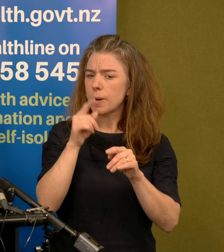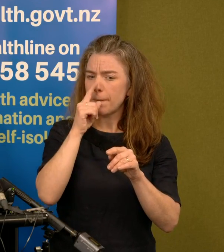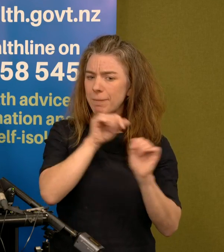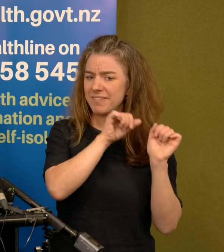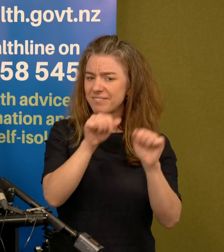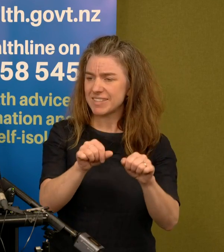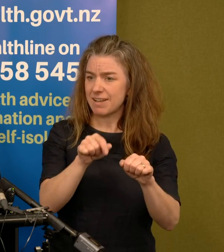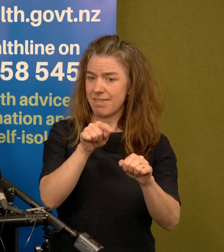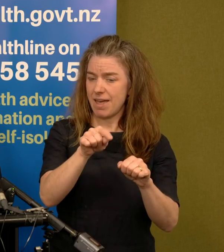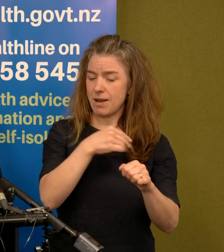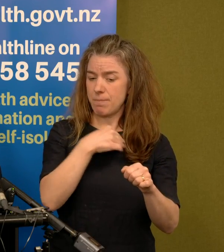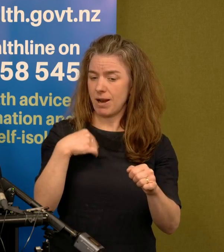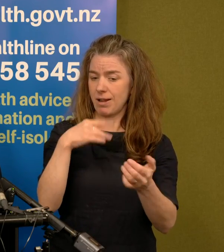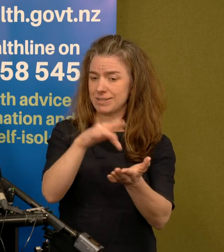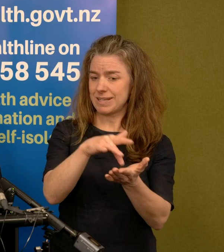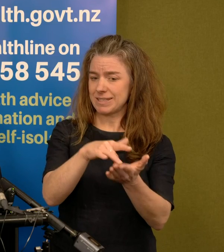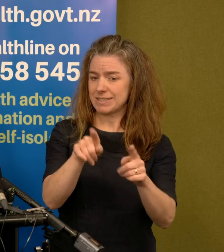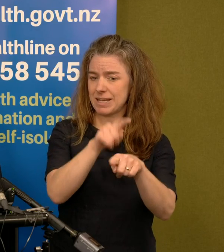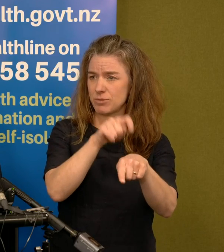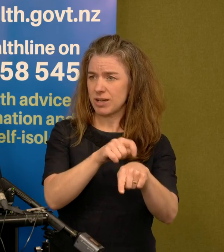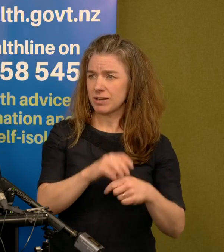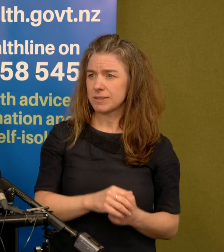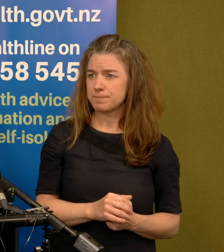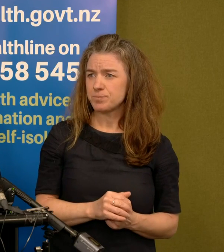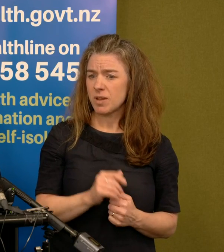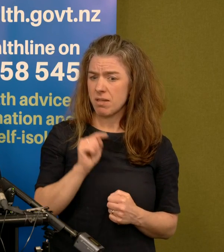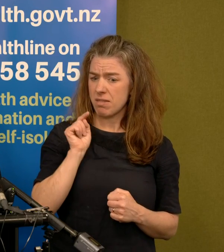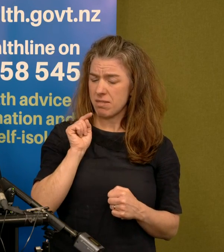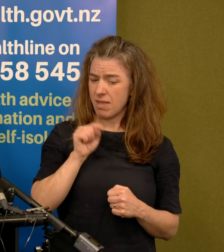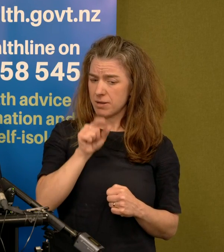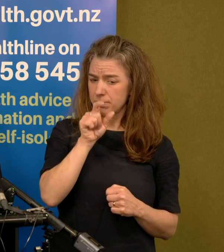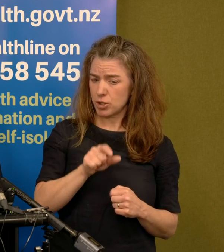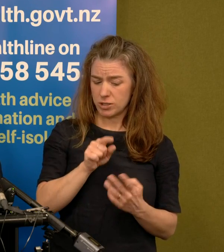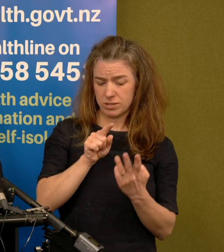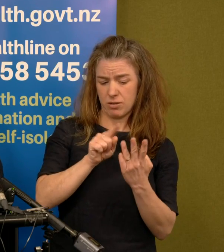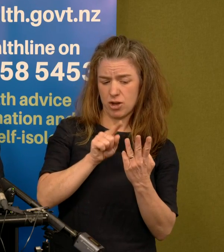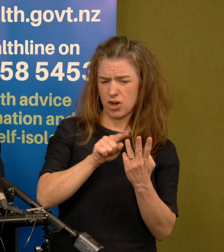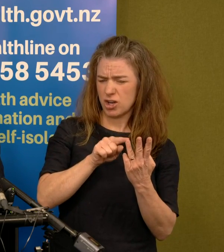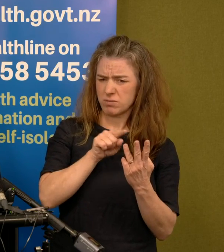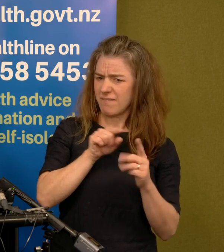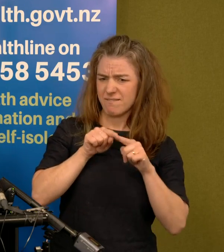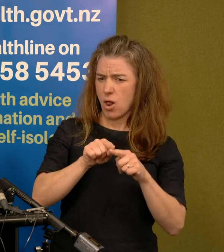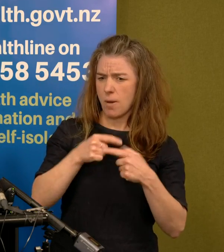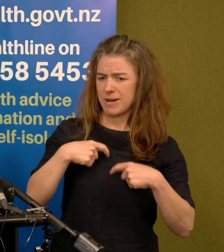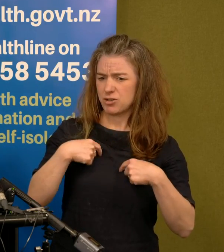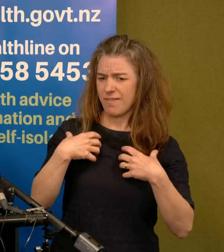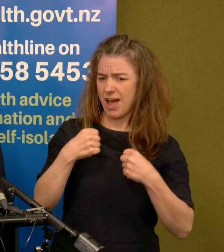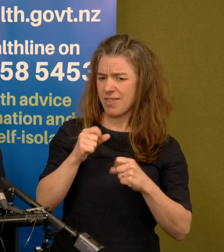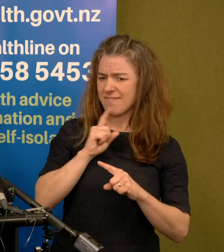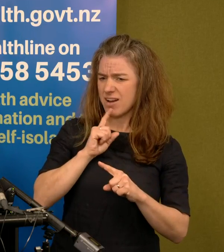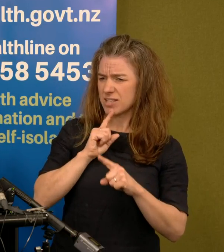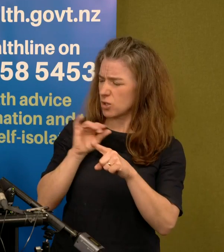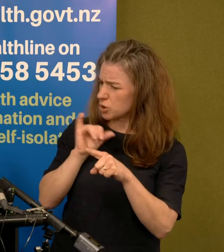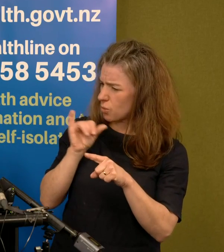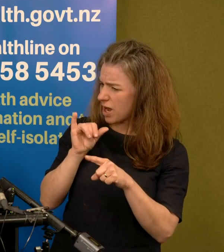members or any patients who were there at the same time. This patient clearly wasn't following Ministry of Health advice. Is the message just not getting out? Which patient?